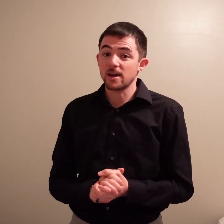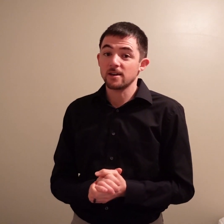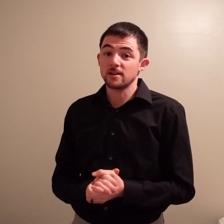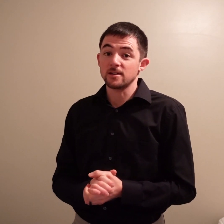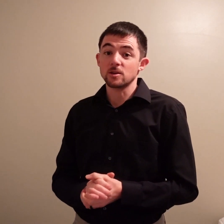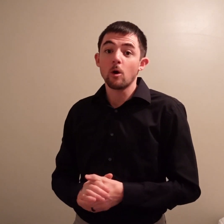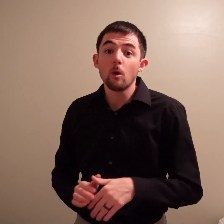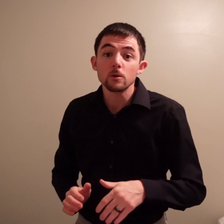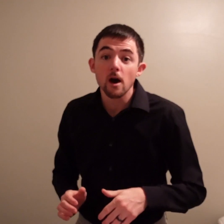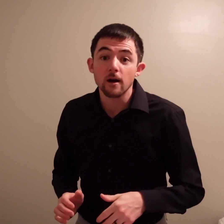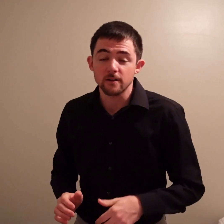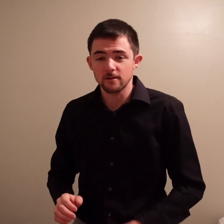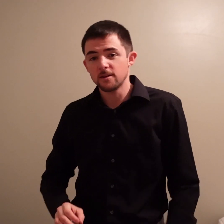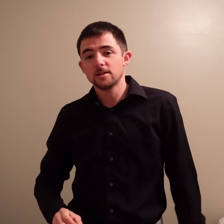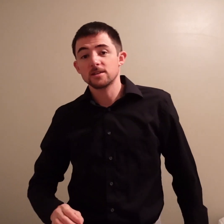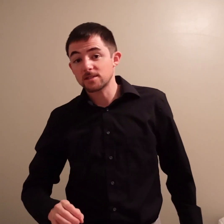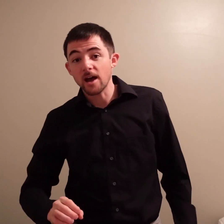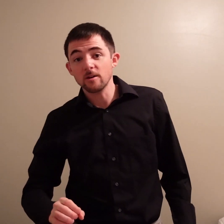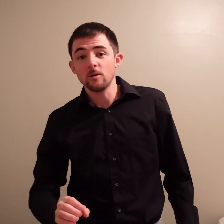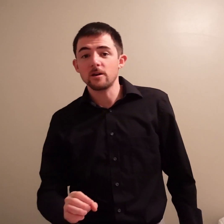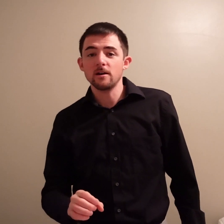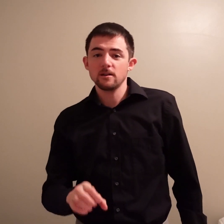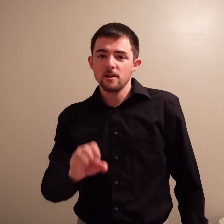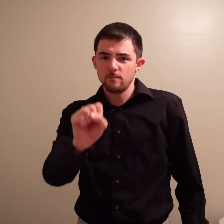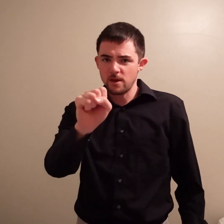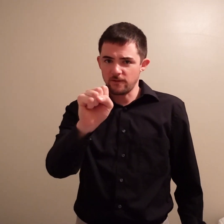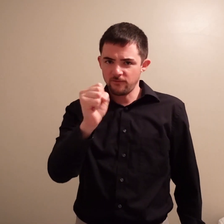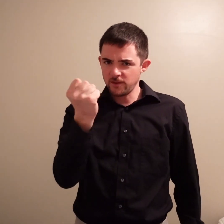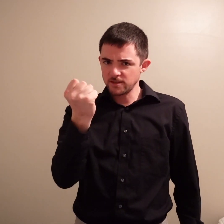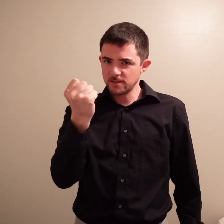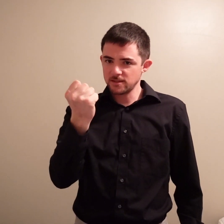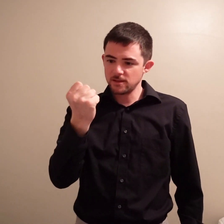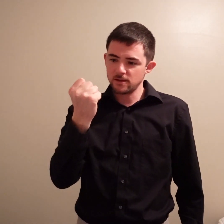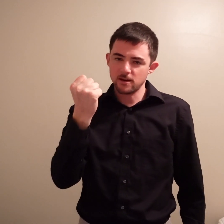sign is hold on. To sign hold on, make a fist and